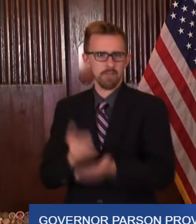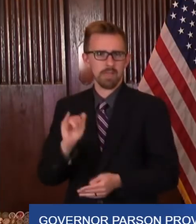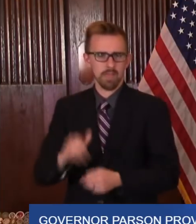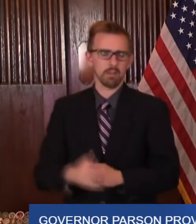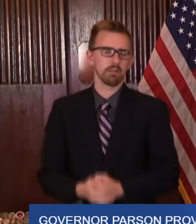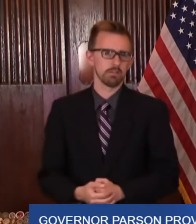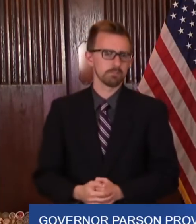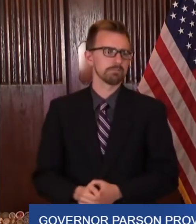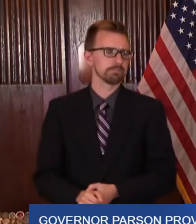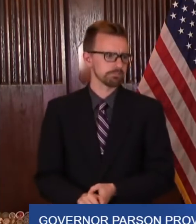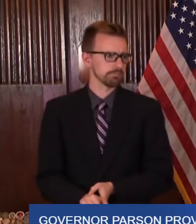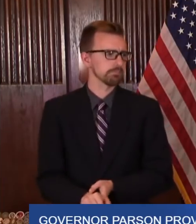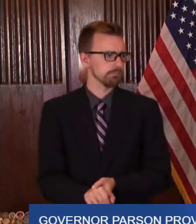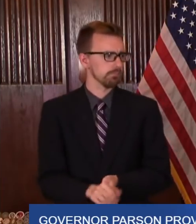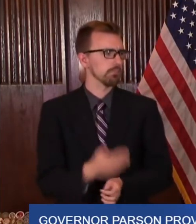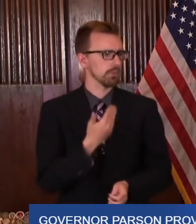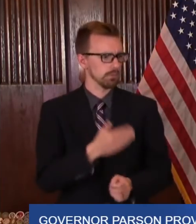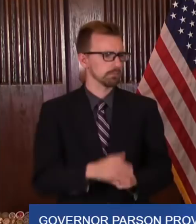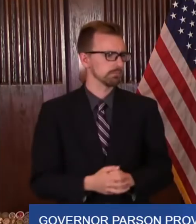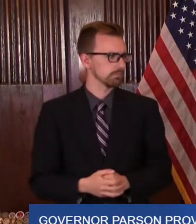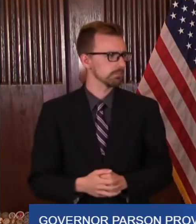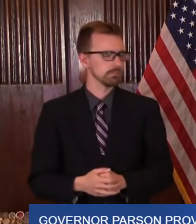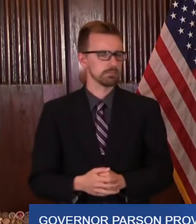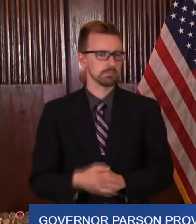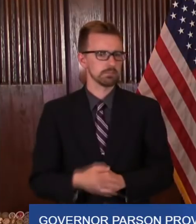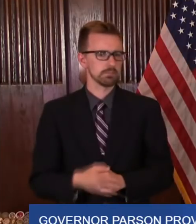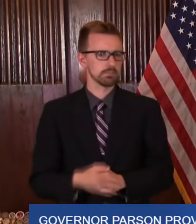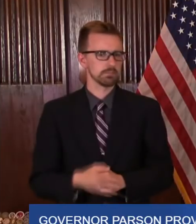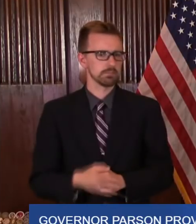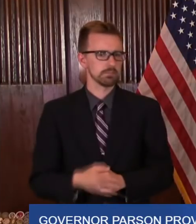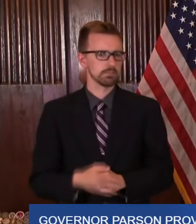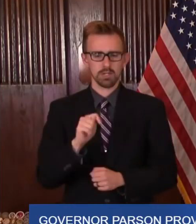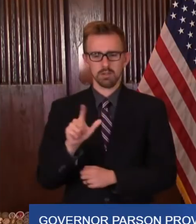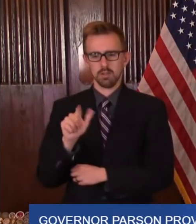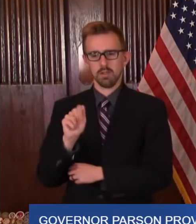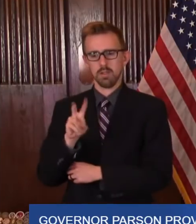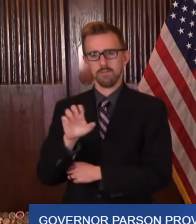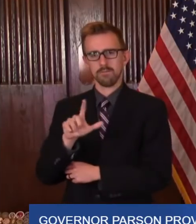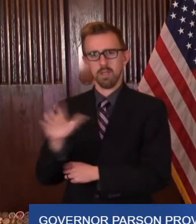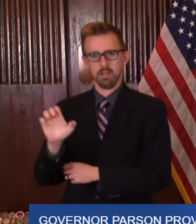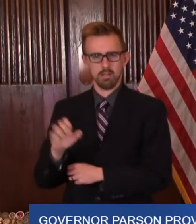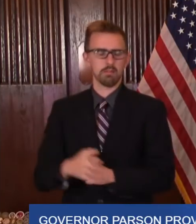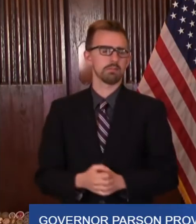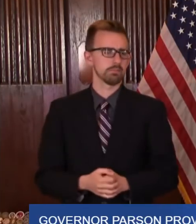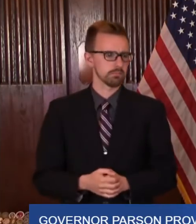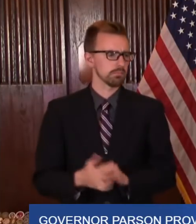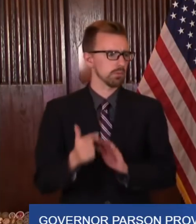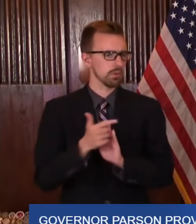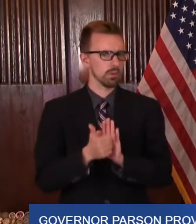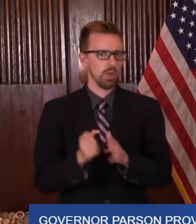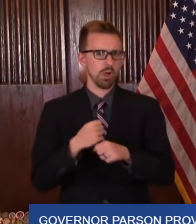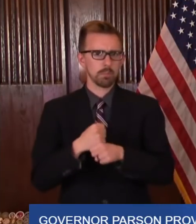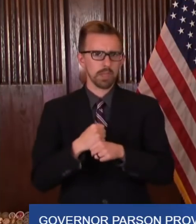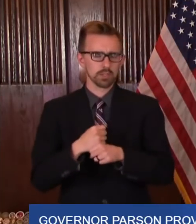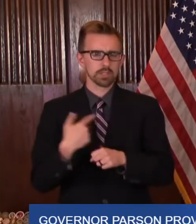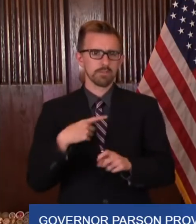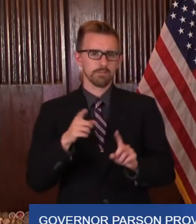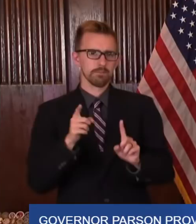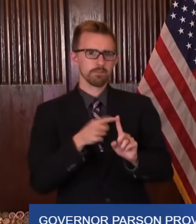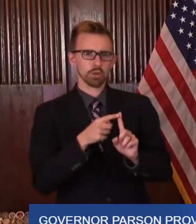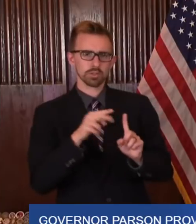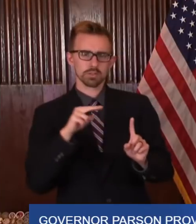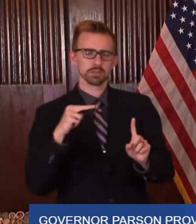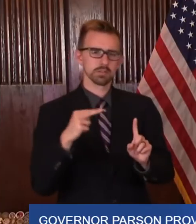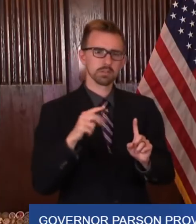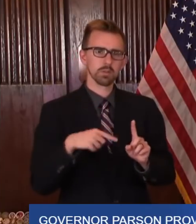up here. All right, thank you, Governor. This question is from Bridget Lavelle, KY3. Lawmakers are supposed to get a first look today at how much they will have